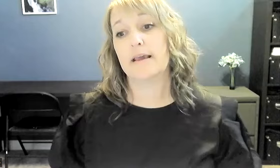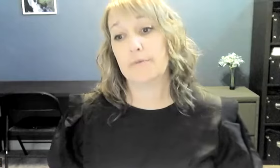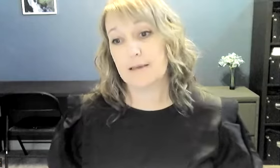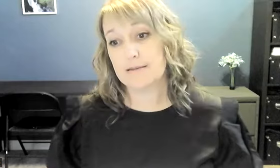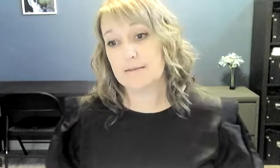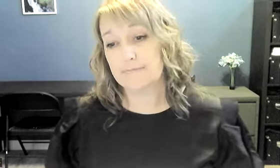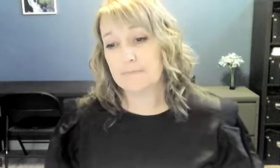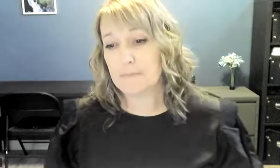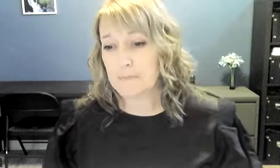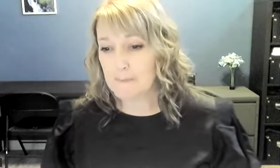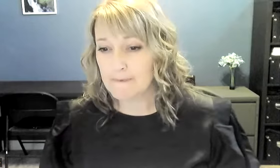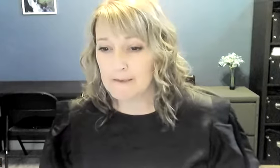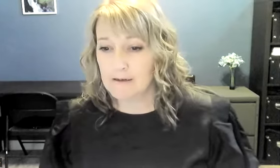8 weeks.